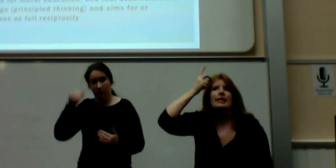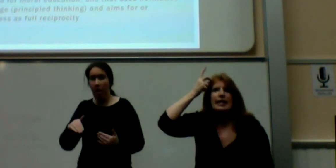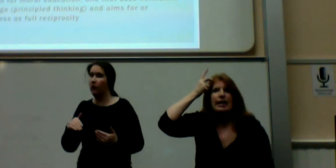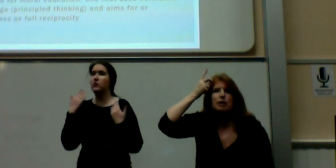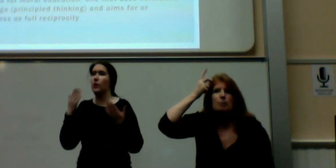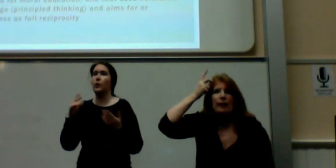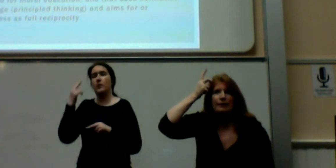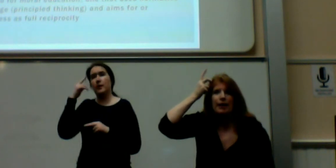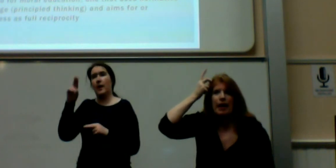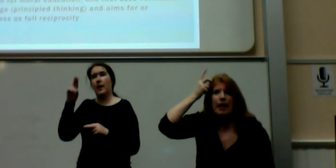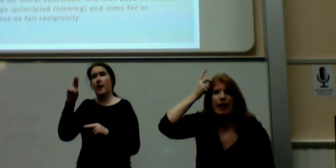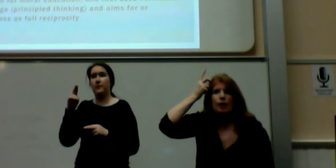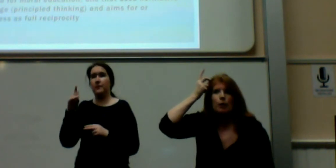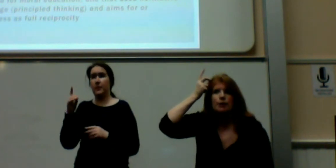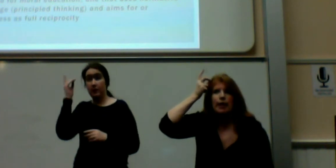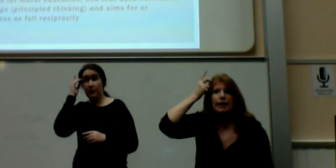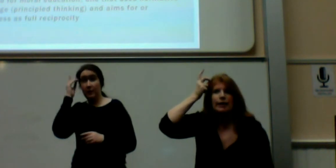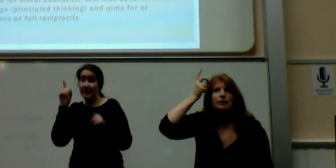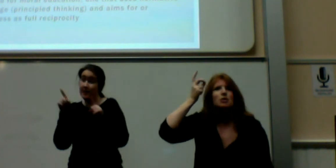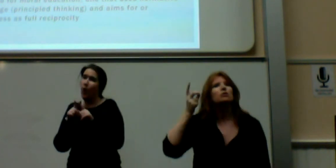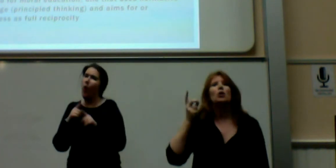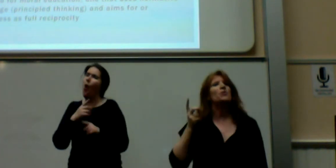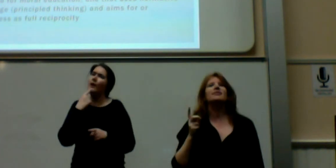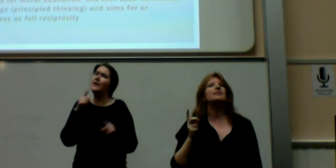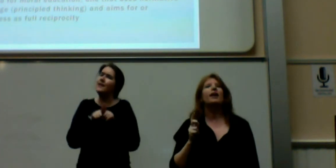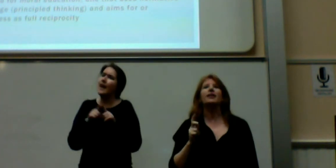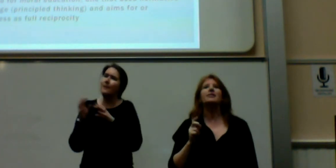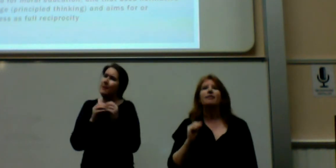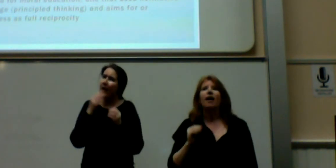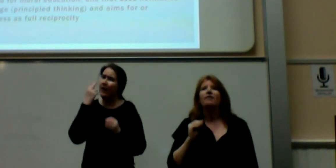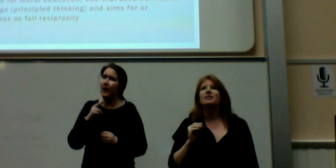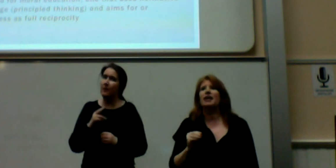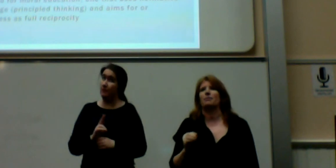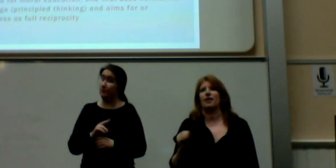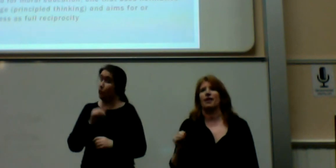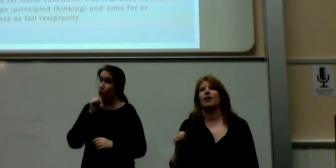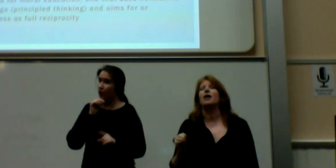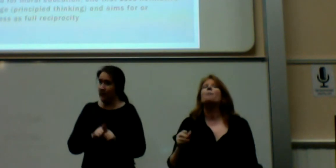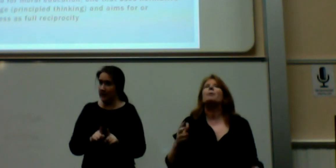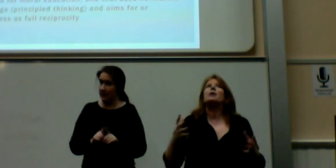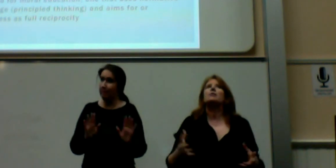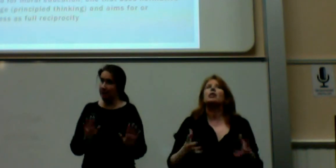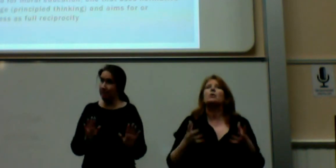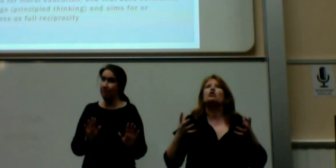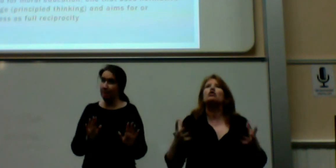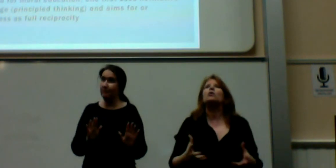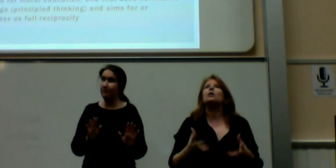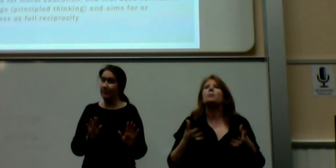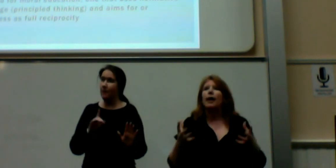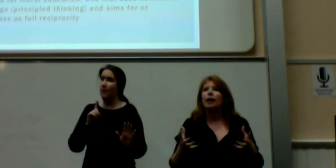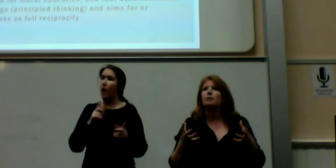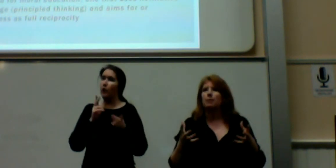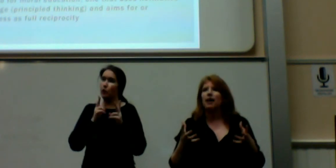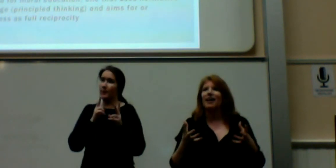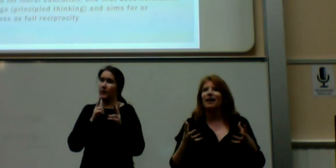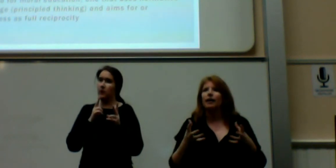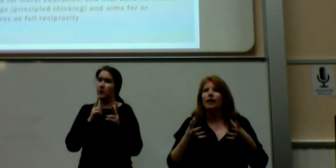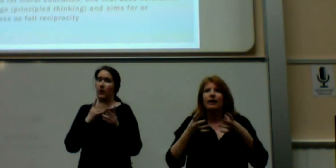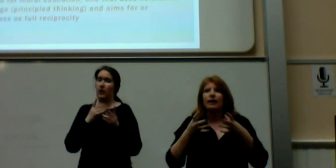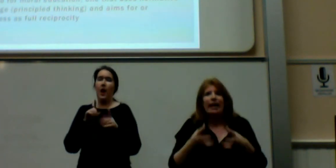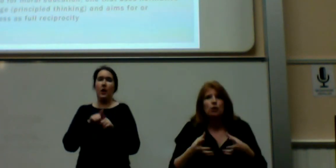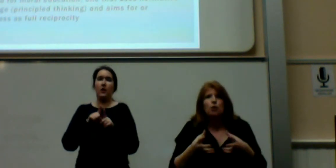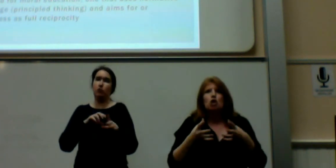the same thing as spelling the name out, they would say, in English. No, that's not. It's not the same thing. But because they were so compelled